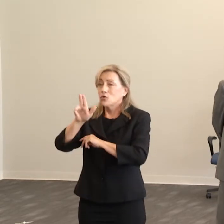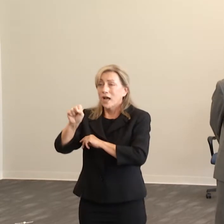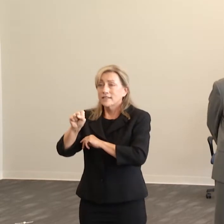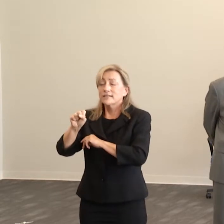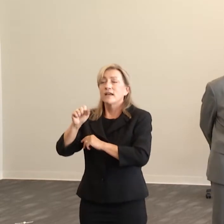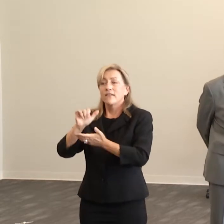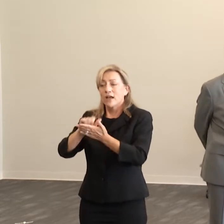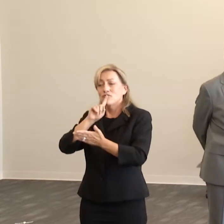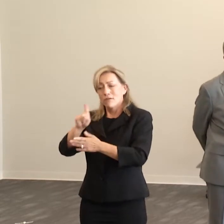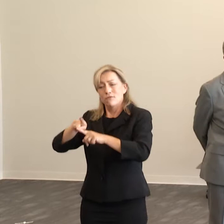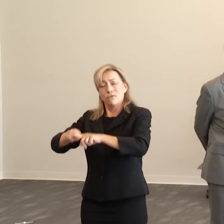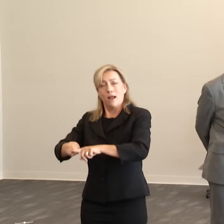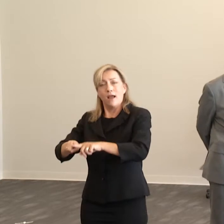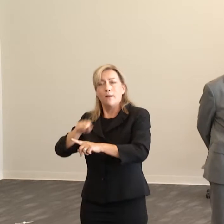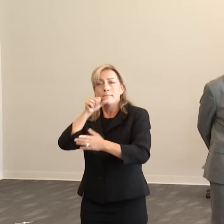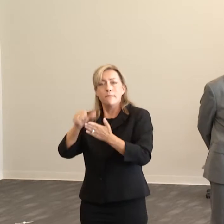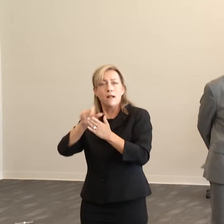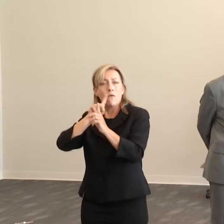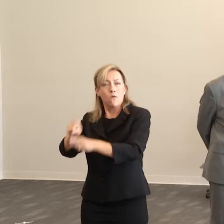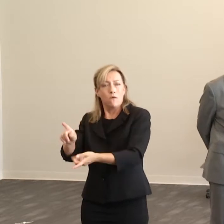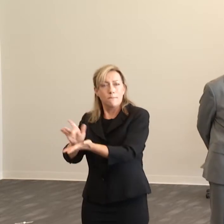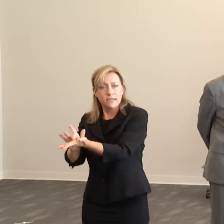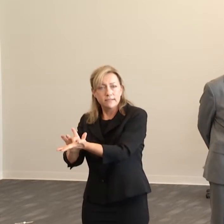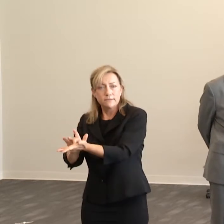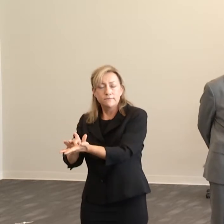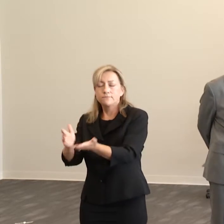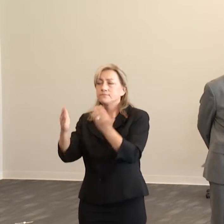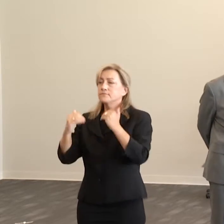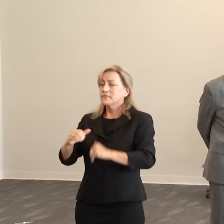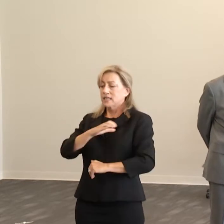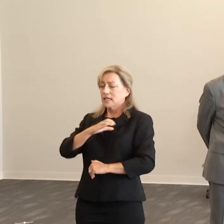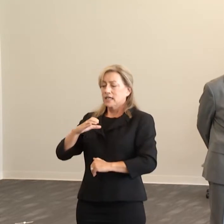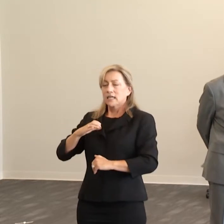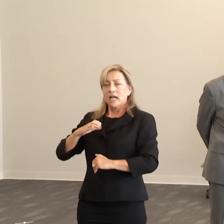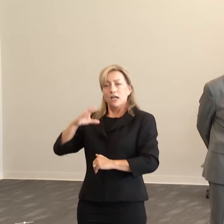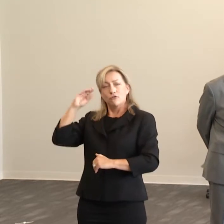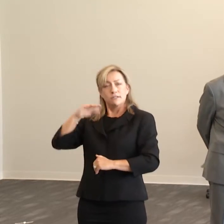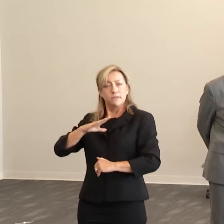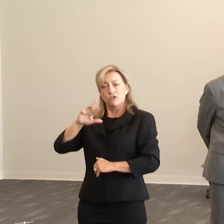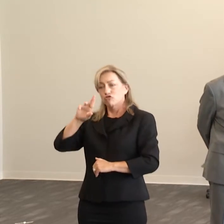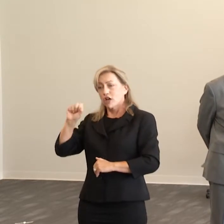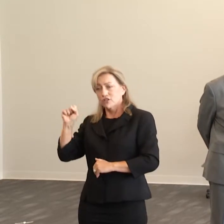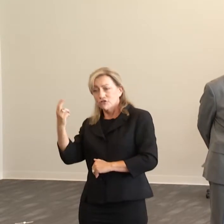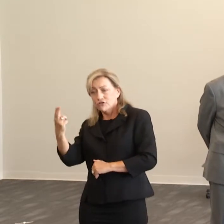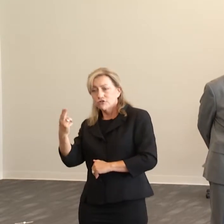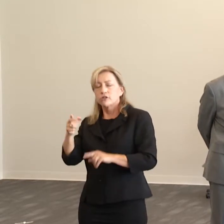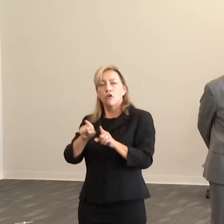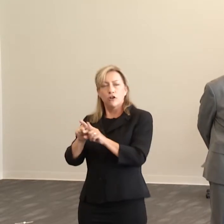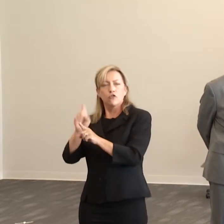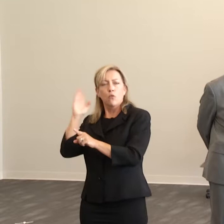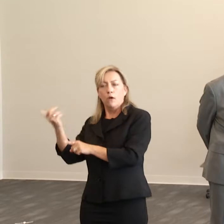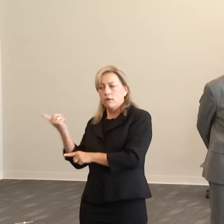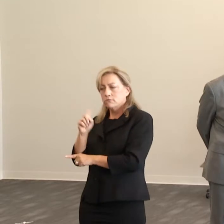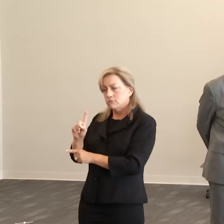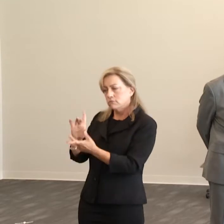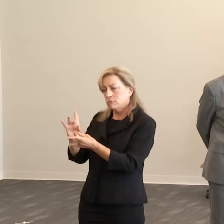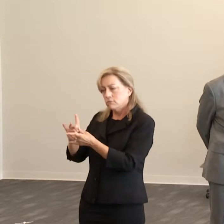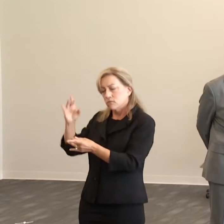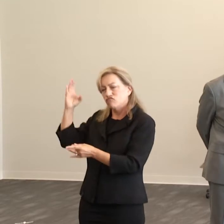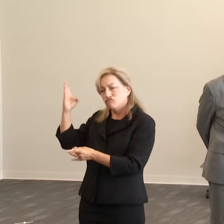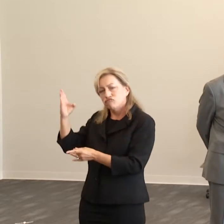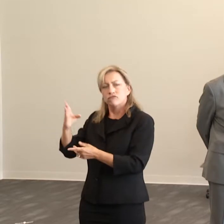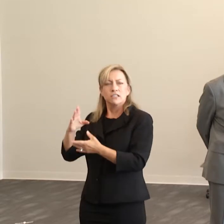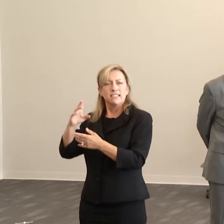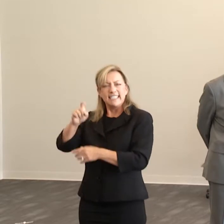and other deliveries. Congressman Rush will also address the needs and concerns and challenges that